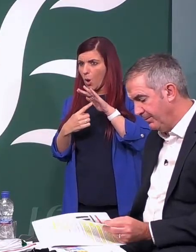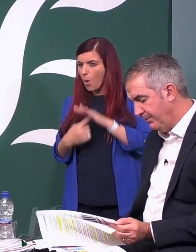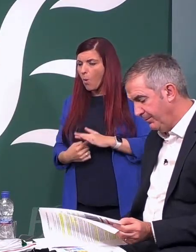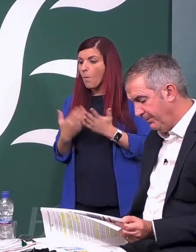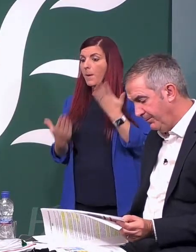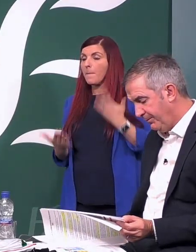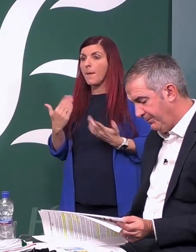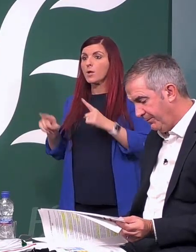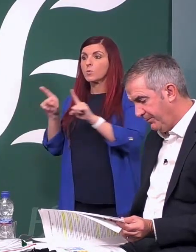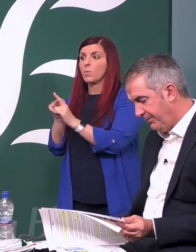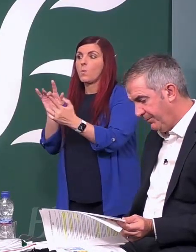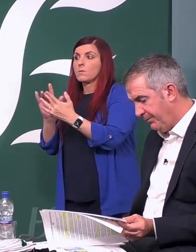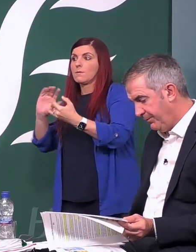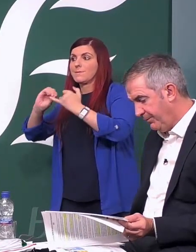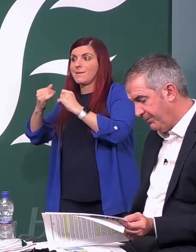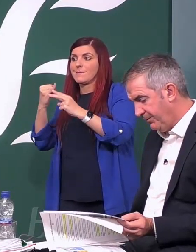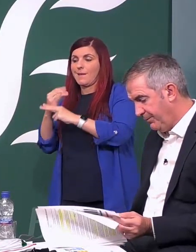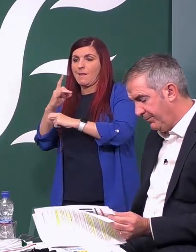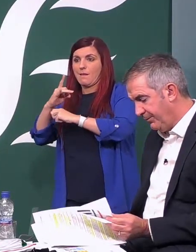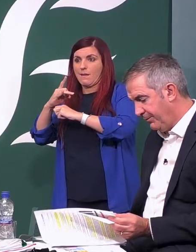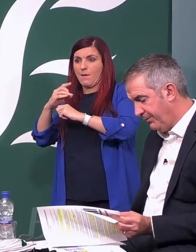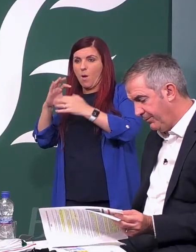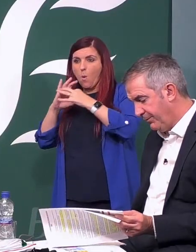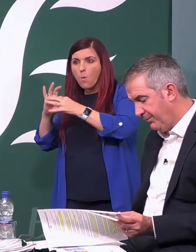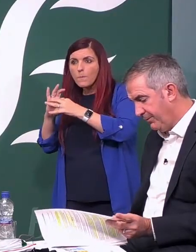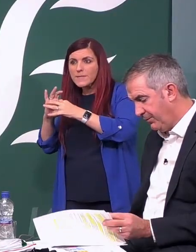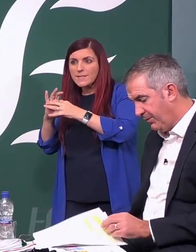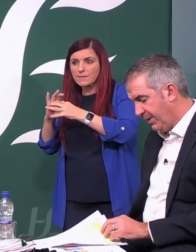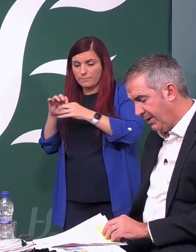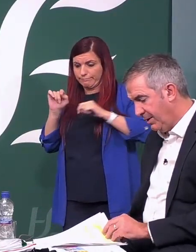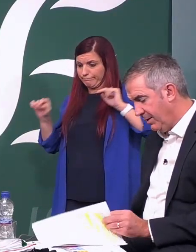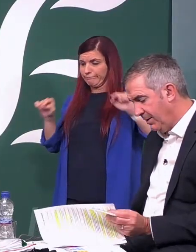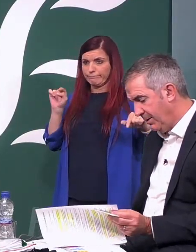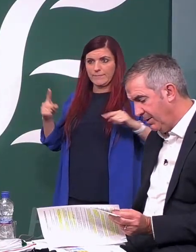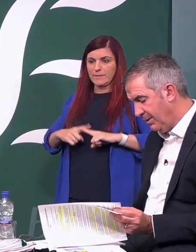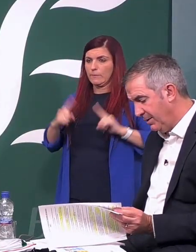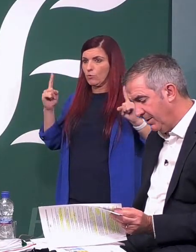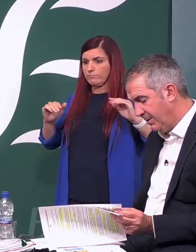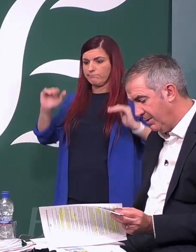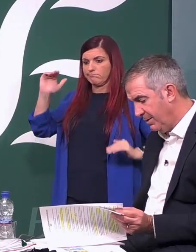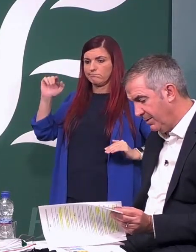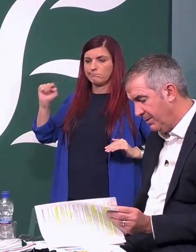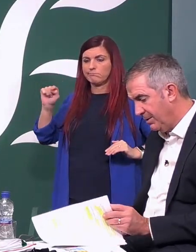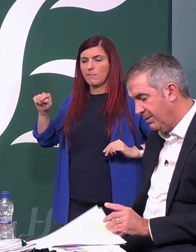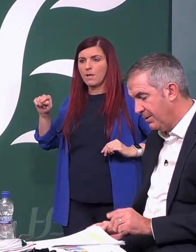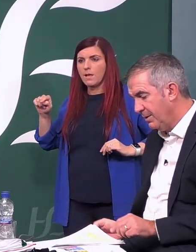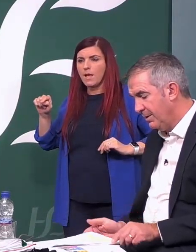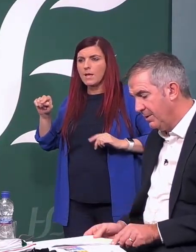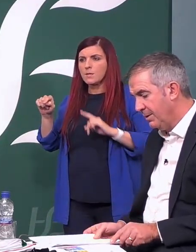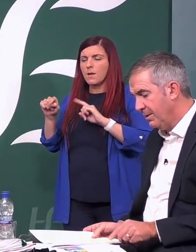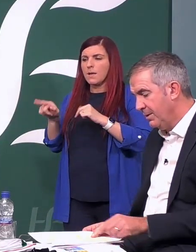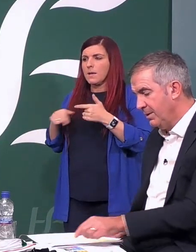the positivity for close contacts is over 30%, 35%. Secondly, I would say that